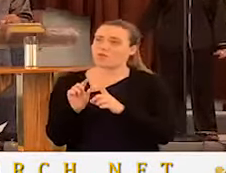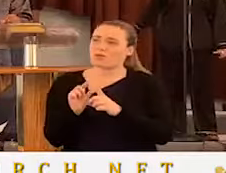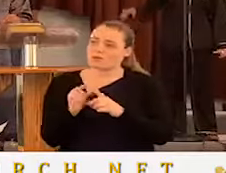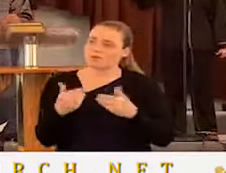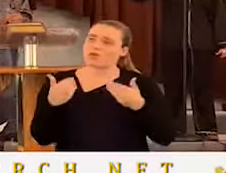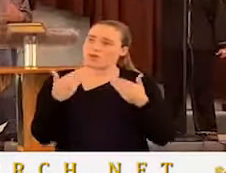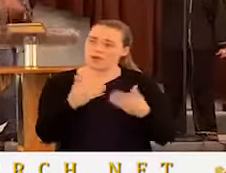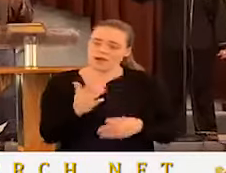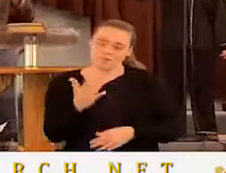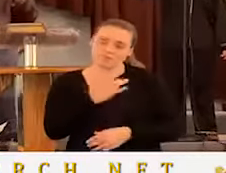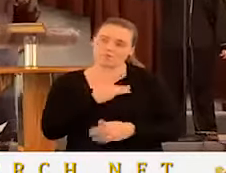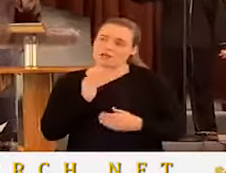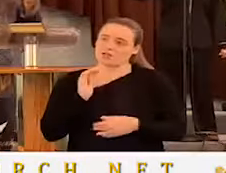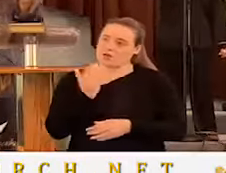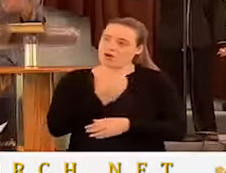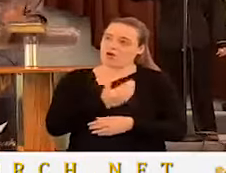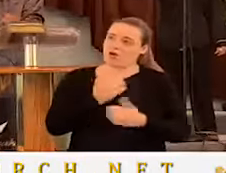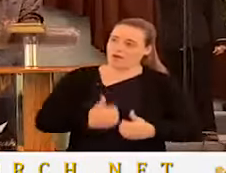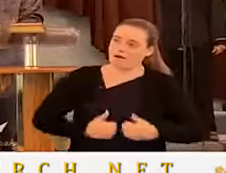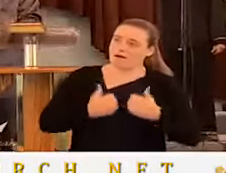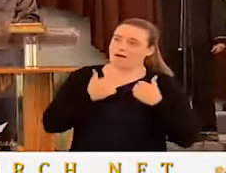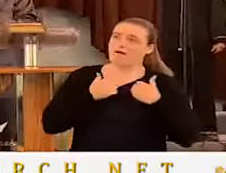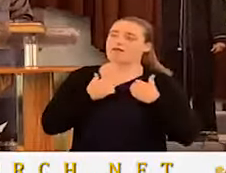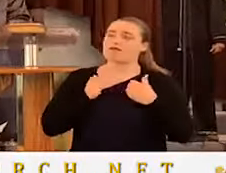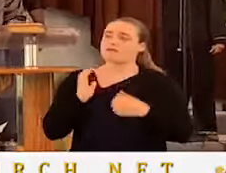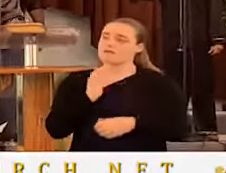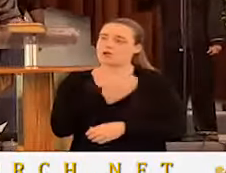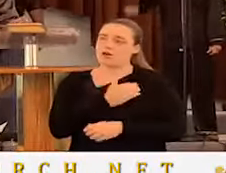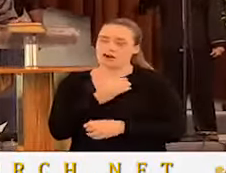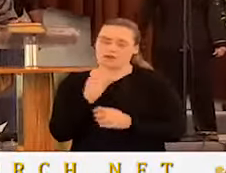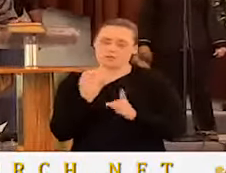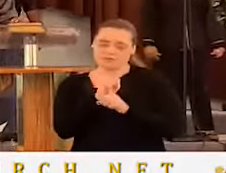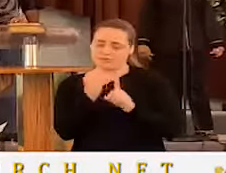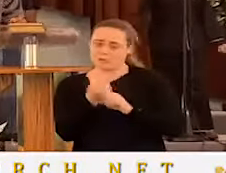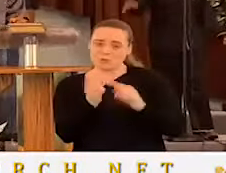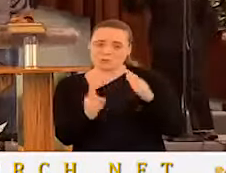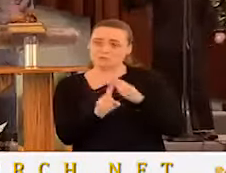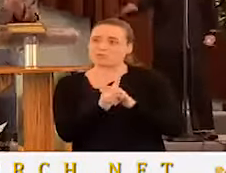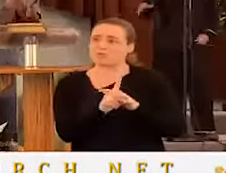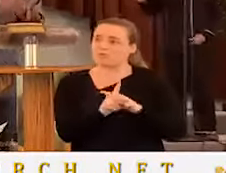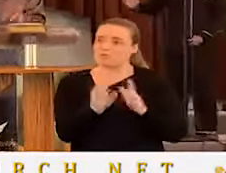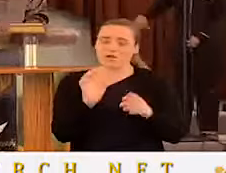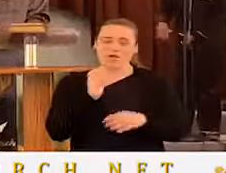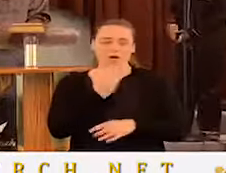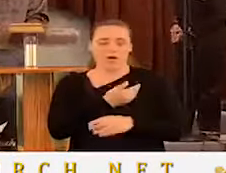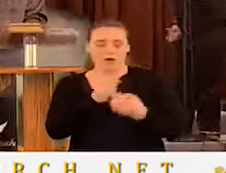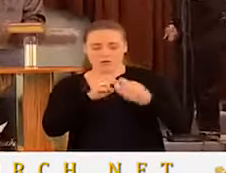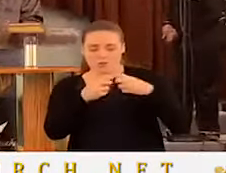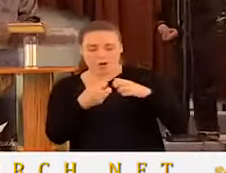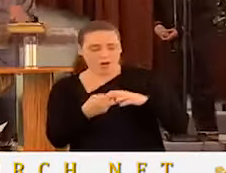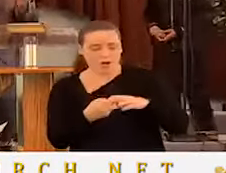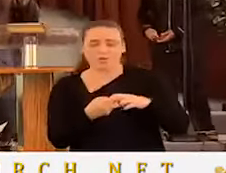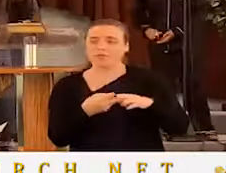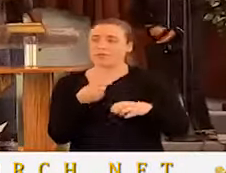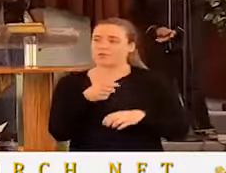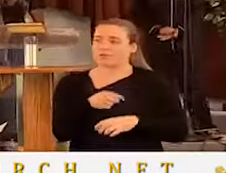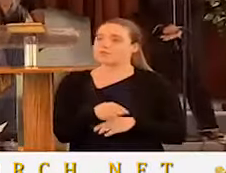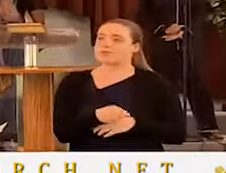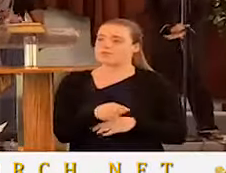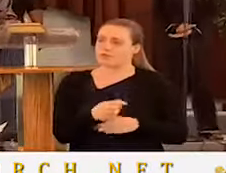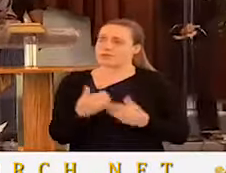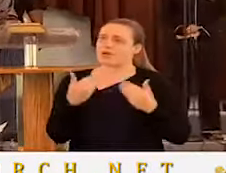lives. Speak to our situation. Speak to our dilemmas, our problems. Speak